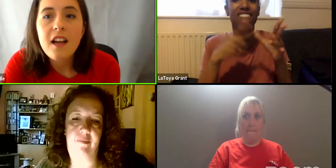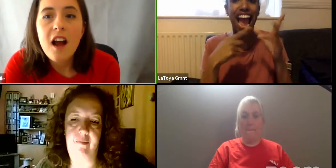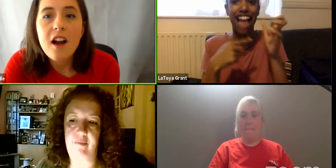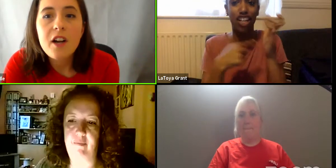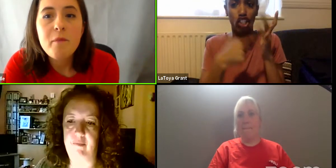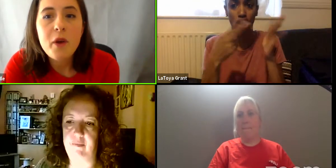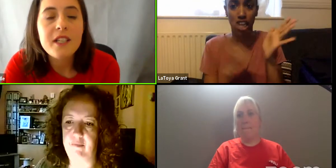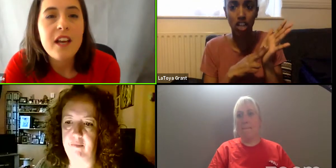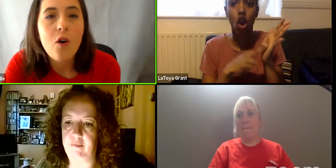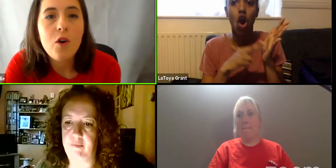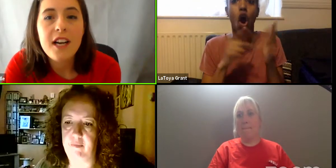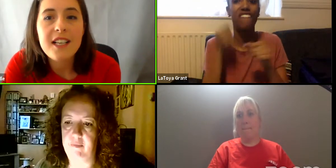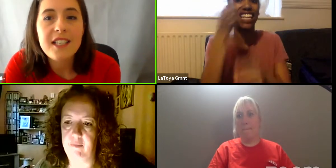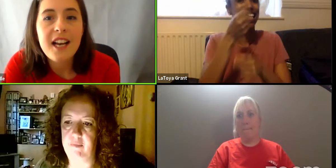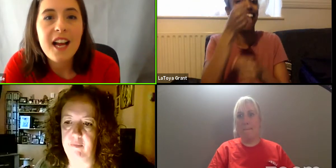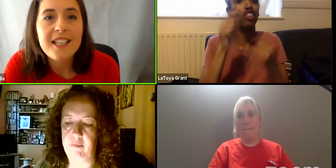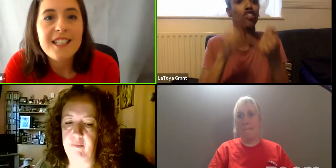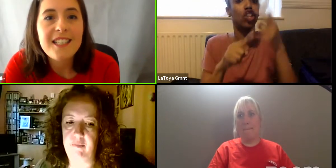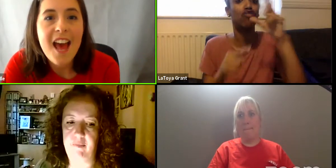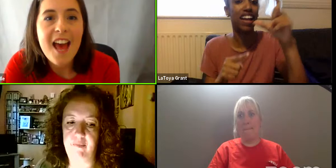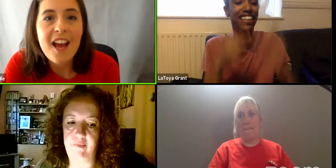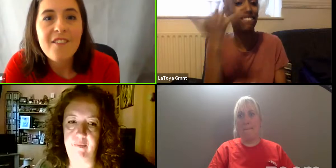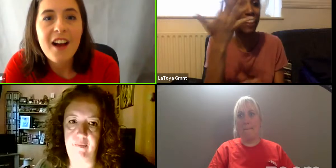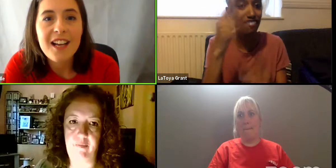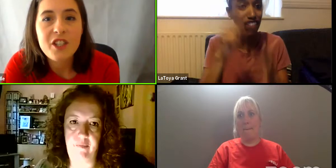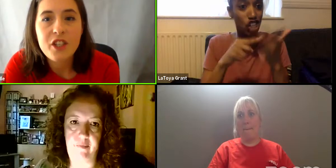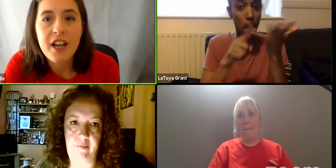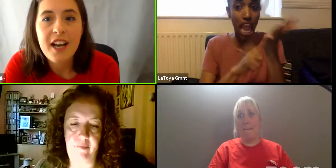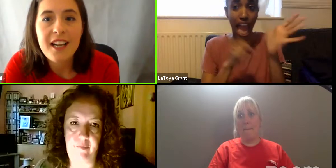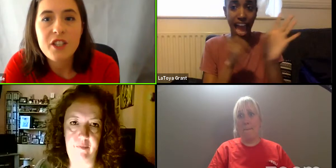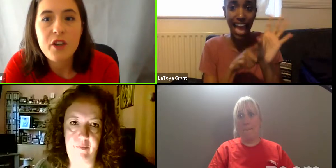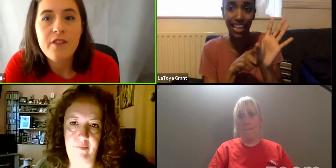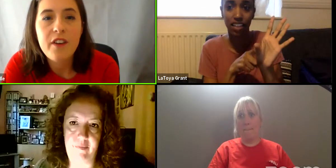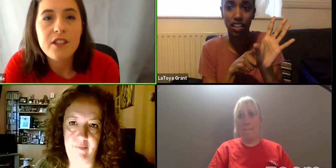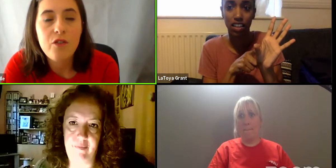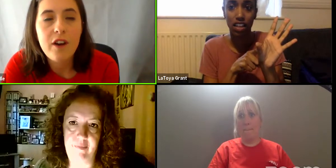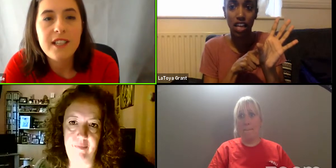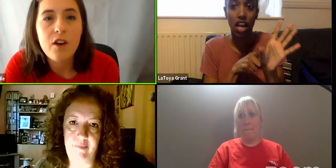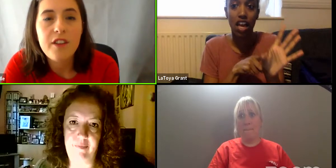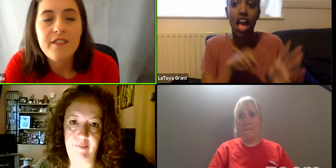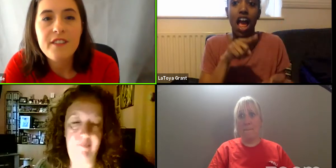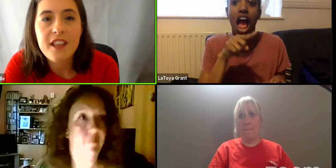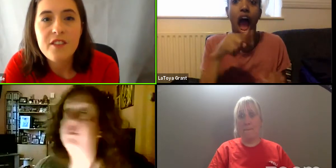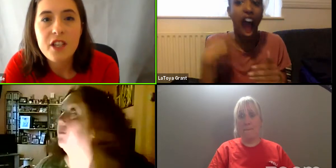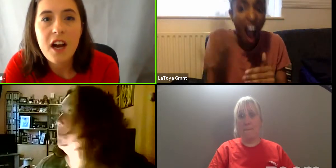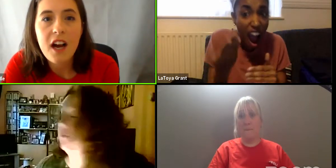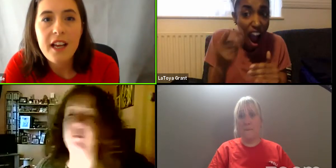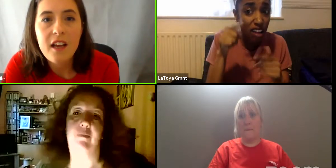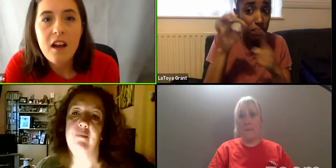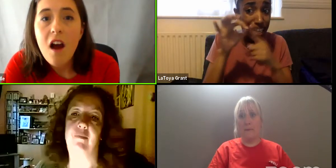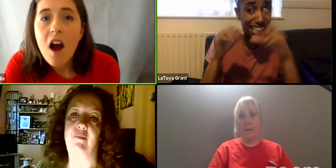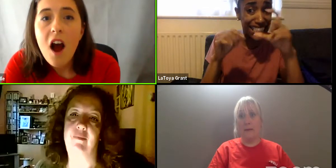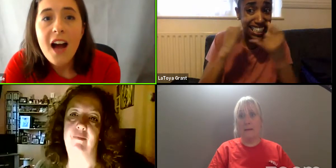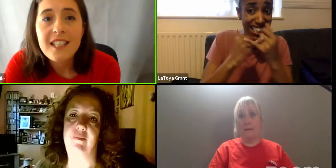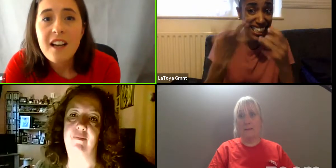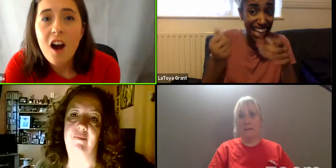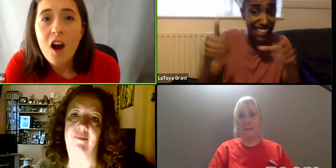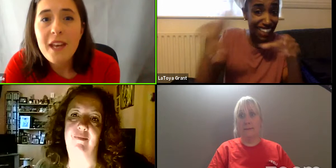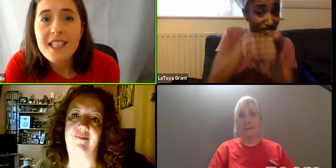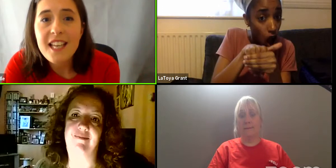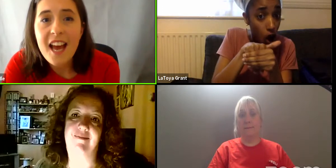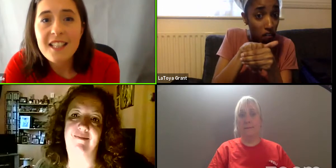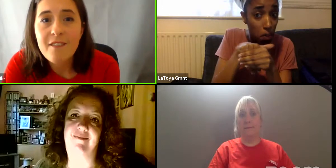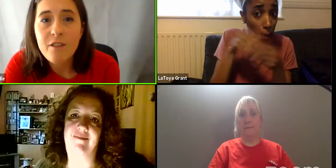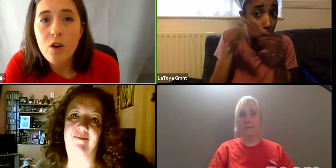Unite Community are organising a day of action against universal credit on the 15th of July. Asking,